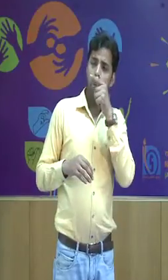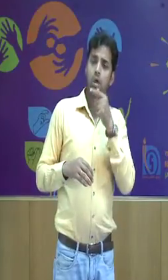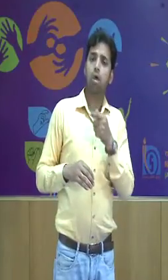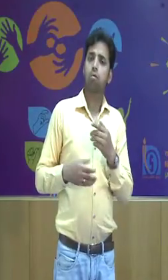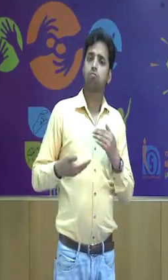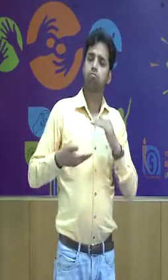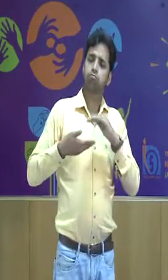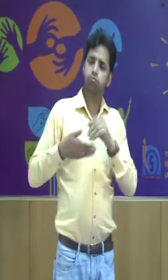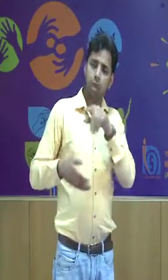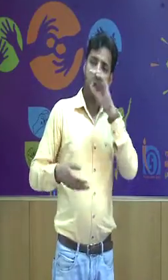Swayamvara.